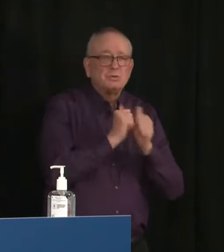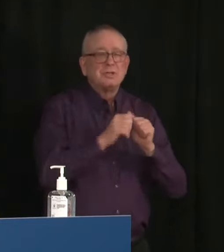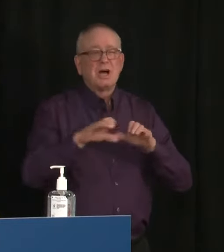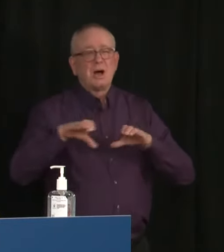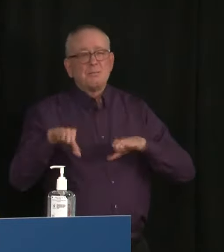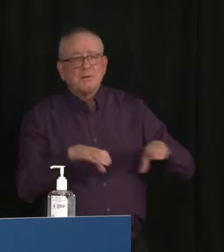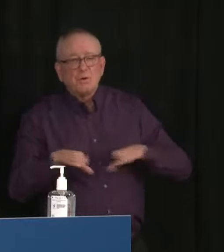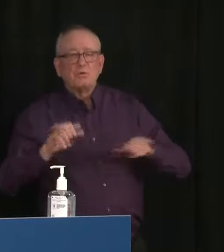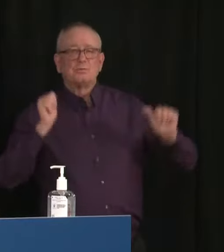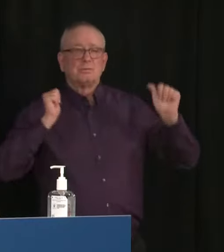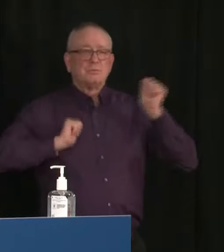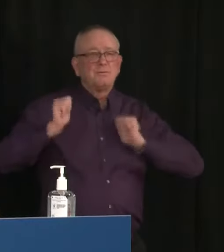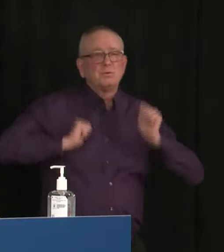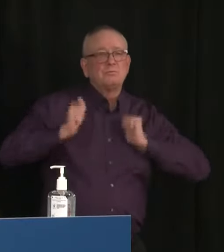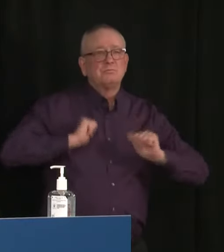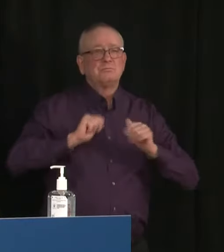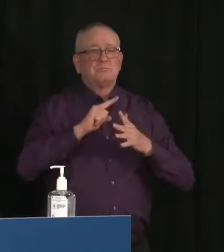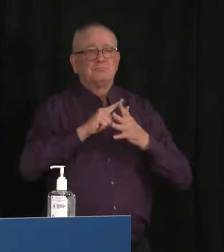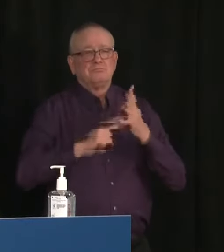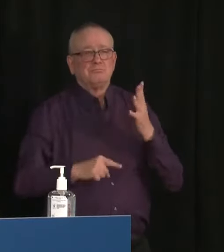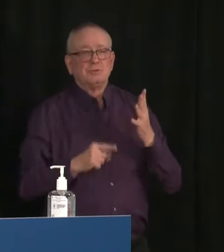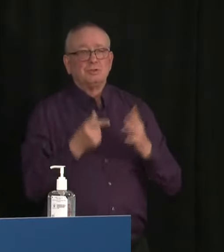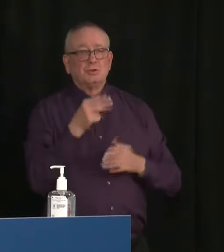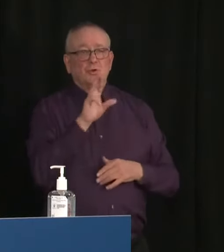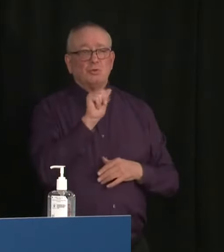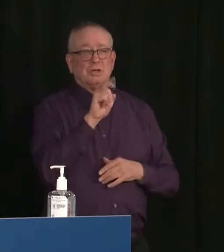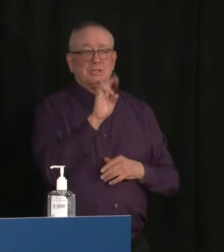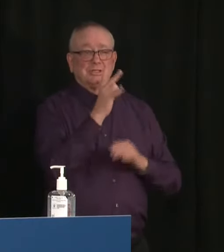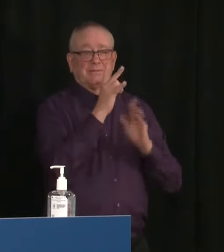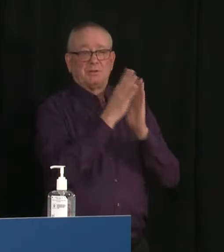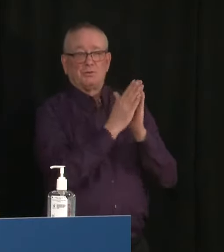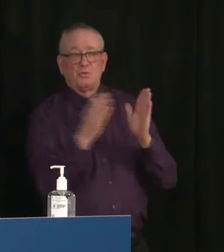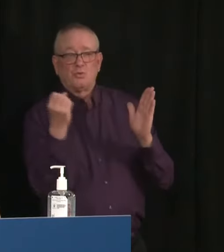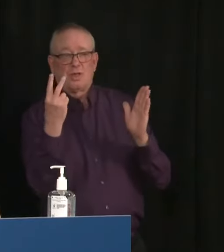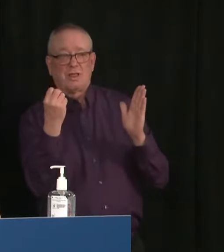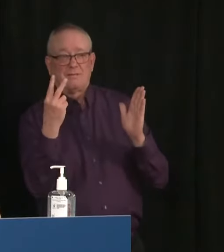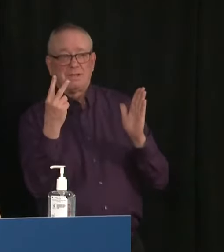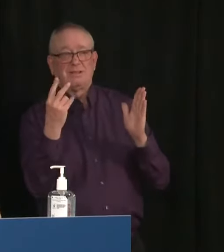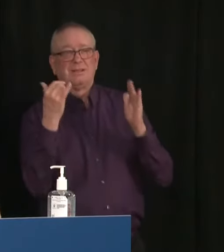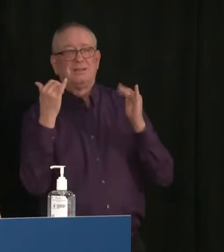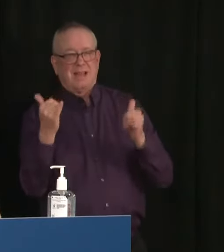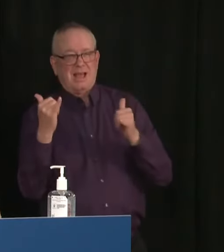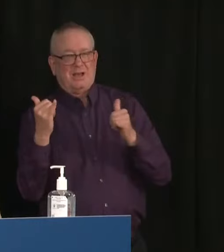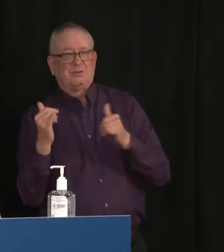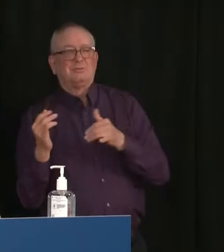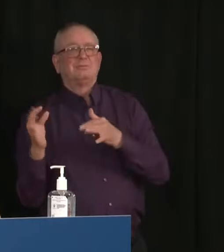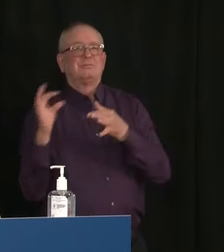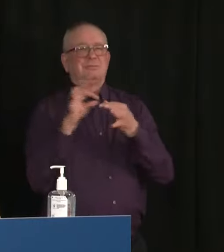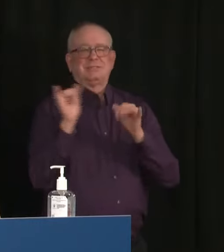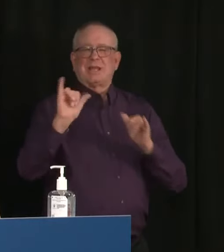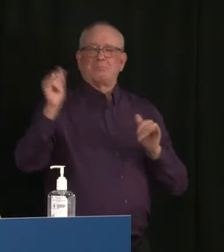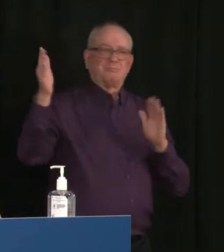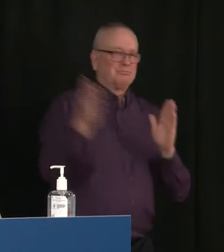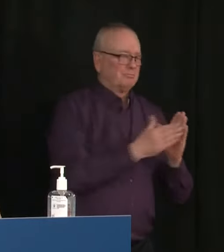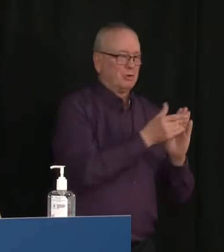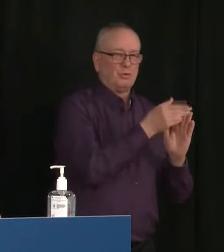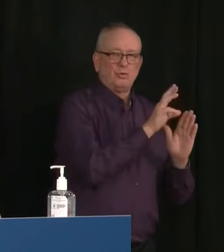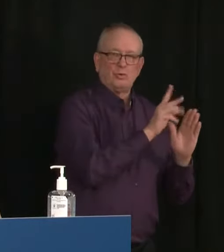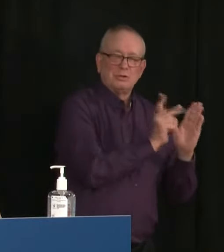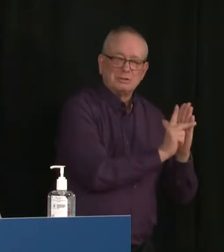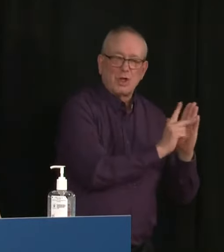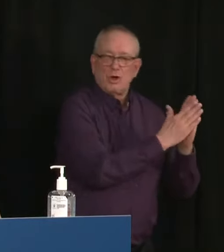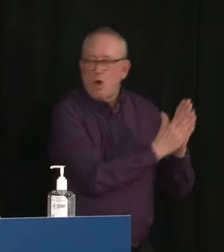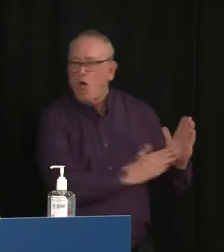for grades 7 to 12 to this younger age group as well. Effective immediately, all indoor